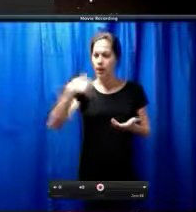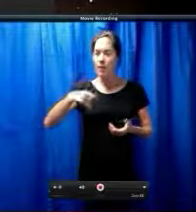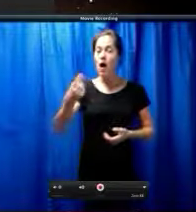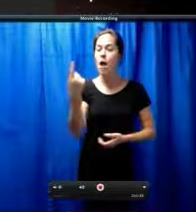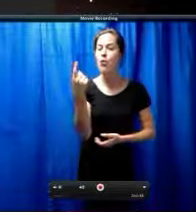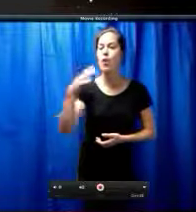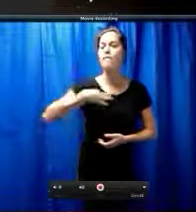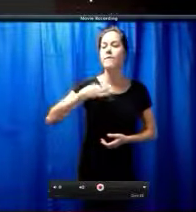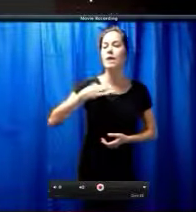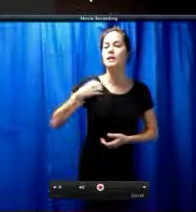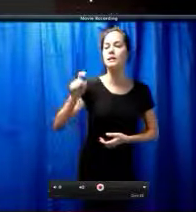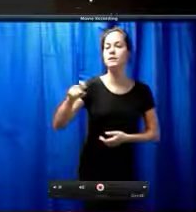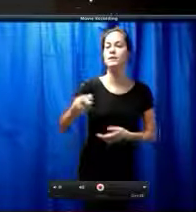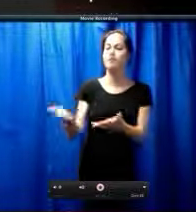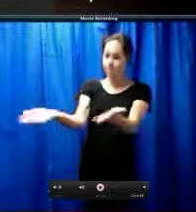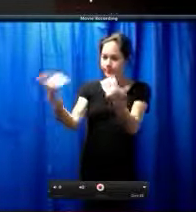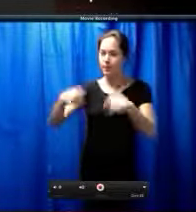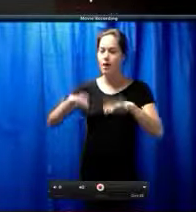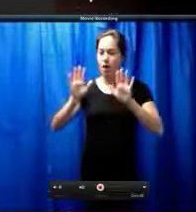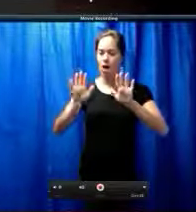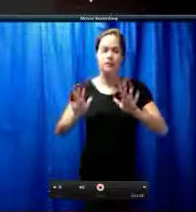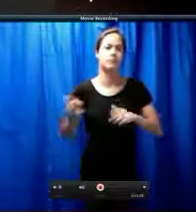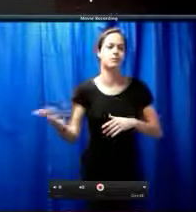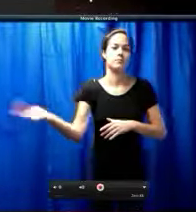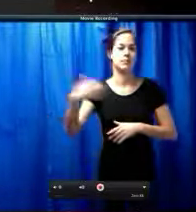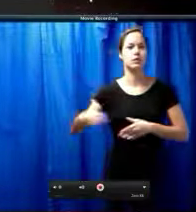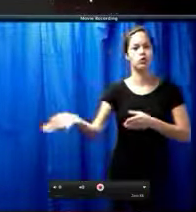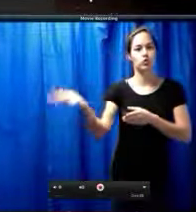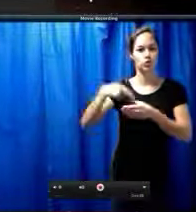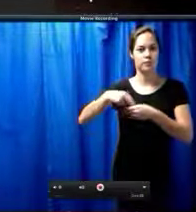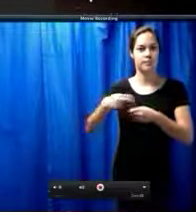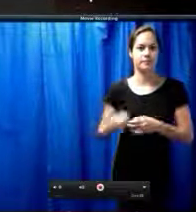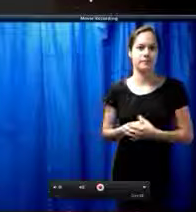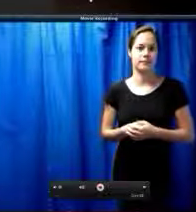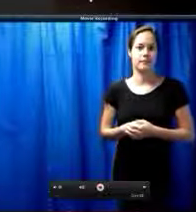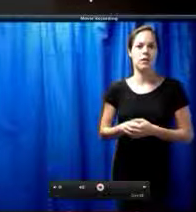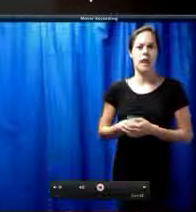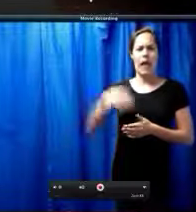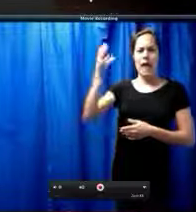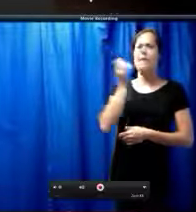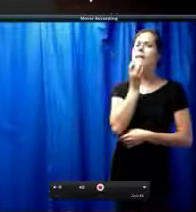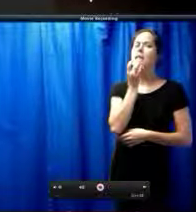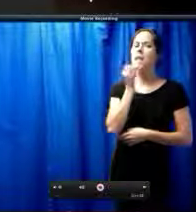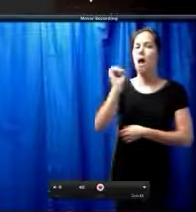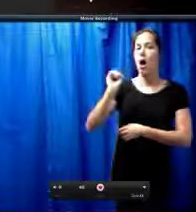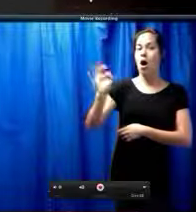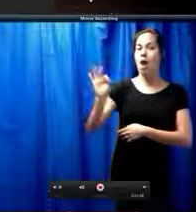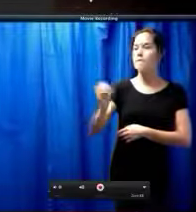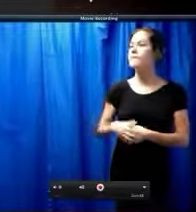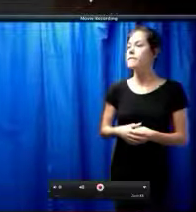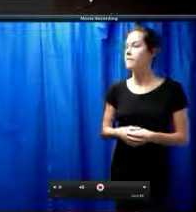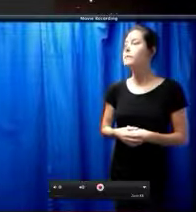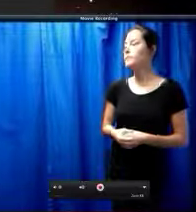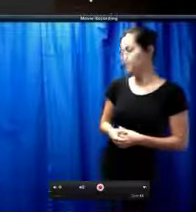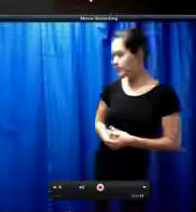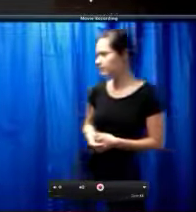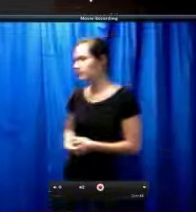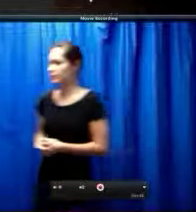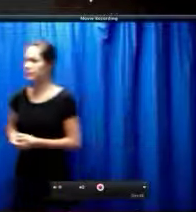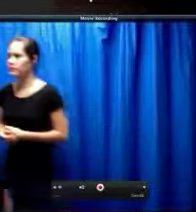Awesome. We're going to turn off the light a little bit. Okay? Just sit down. Yes, sir. Have a seat.